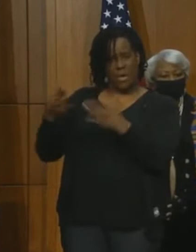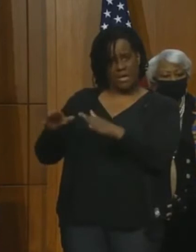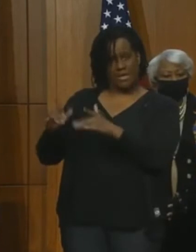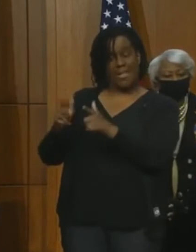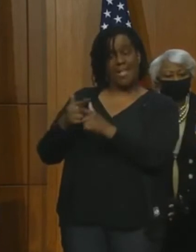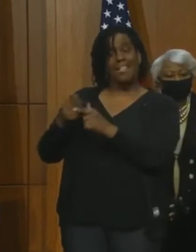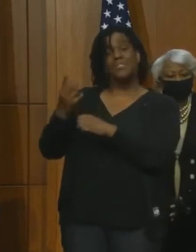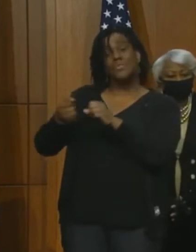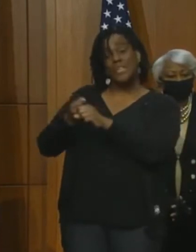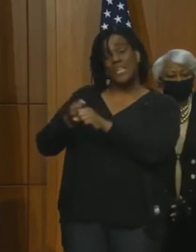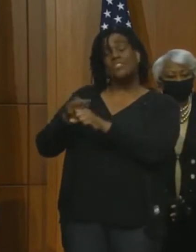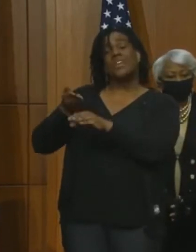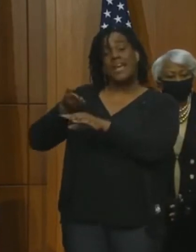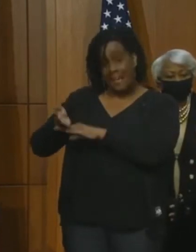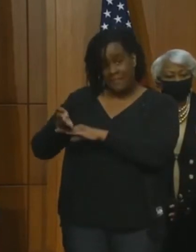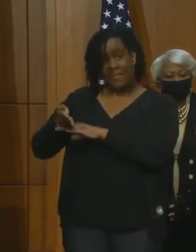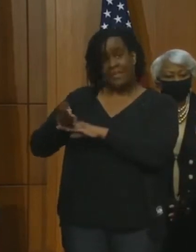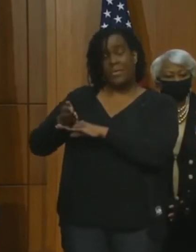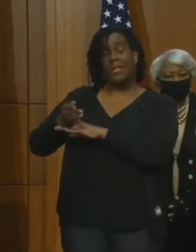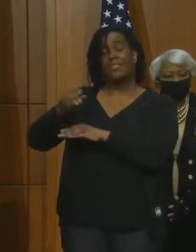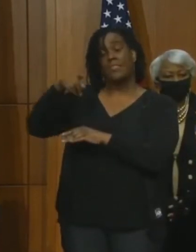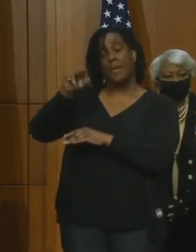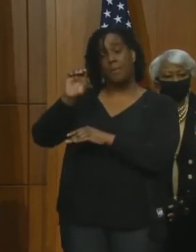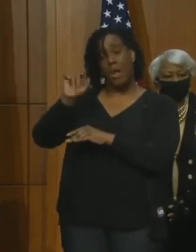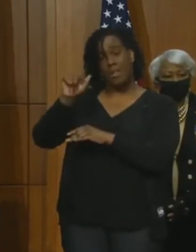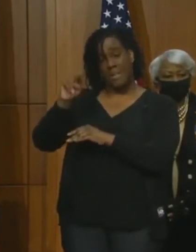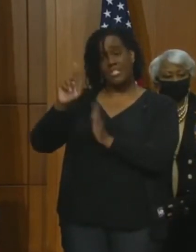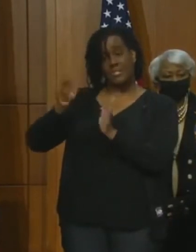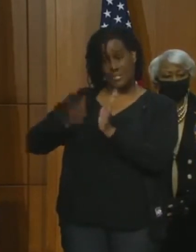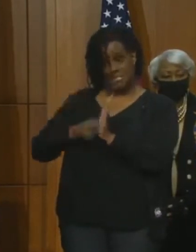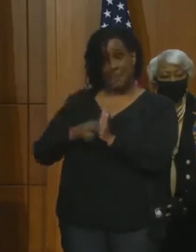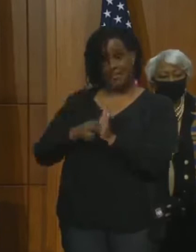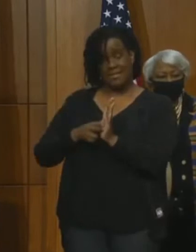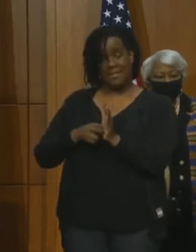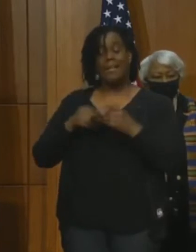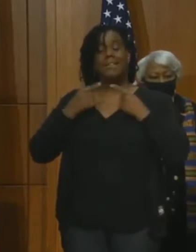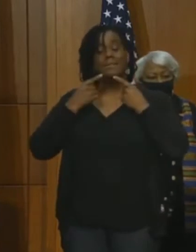years after the proclamation was signed. And finally,